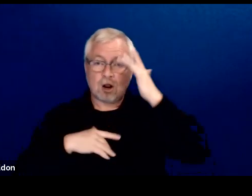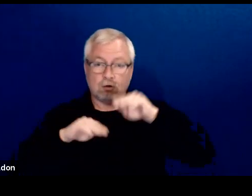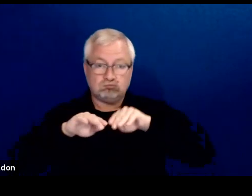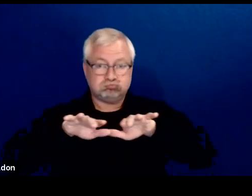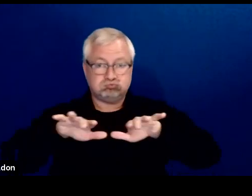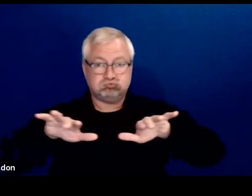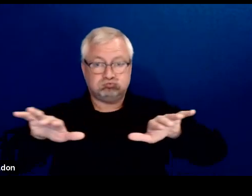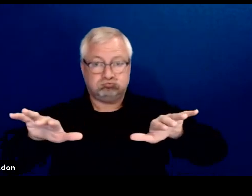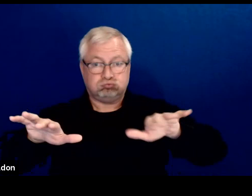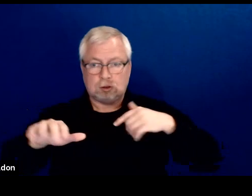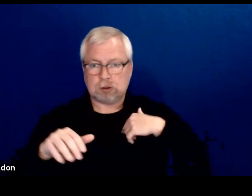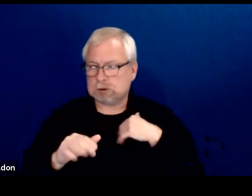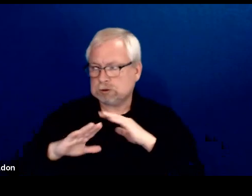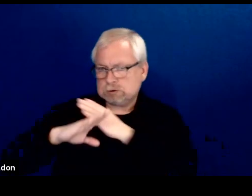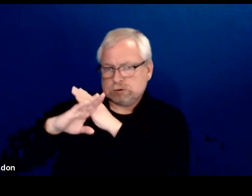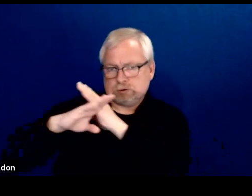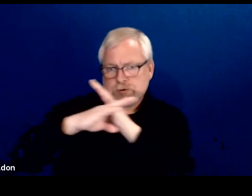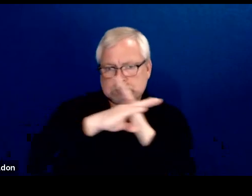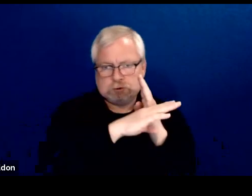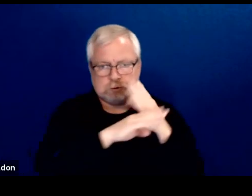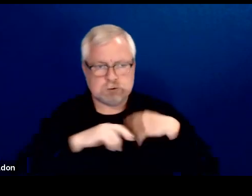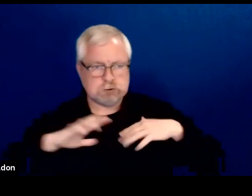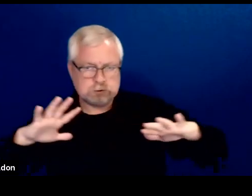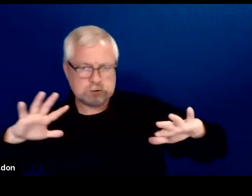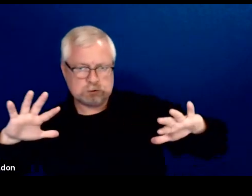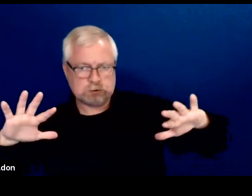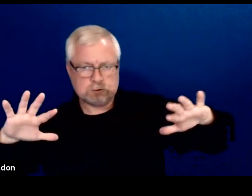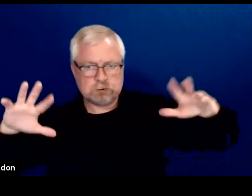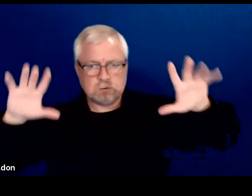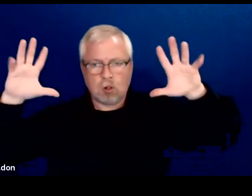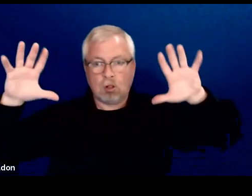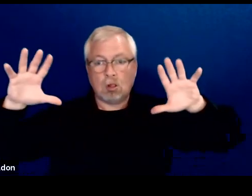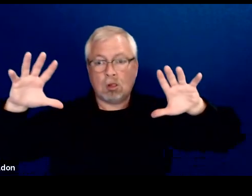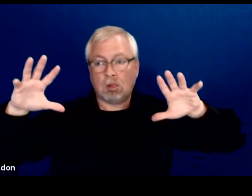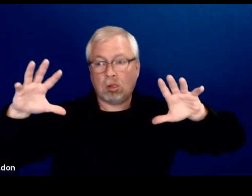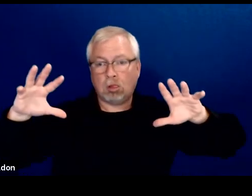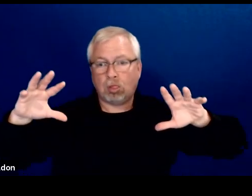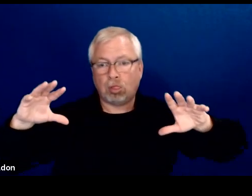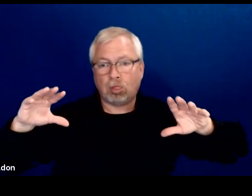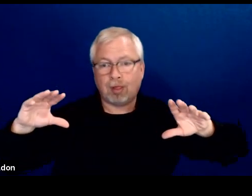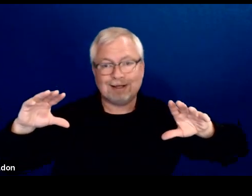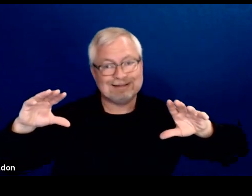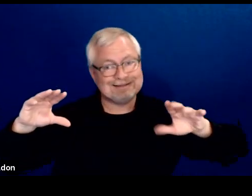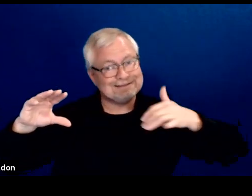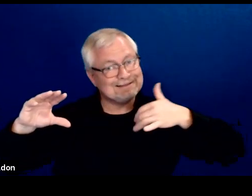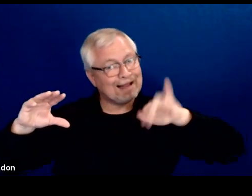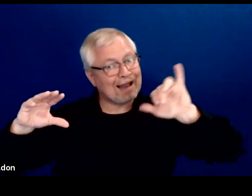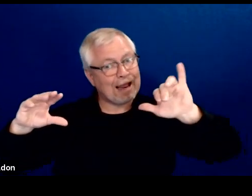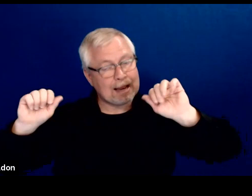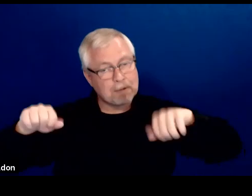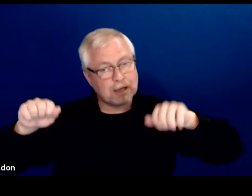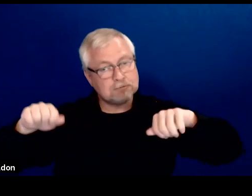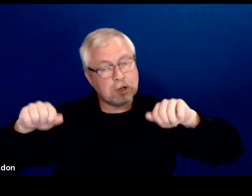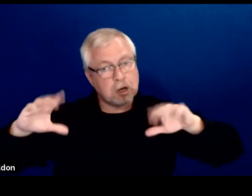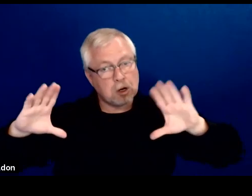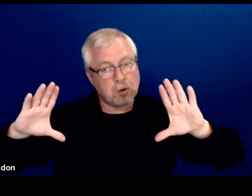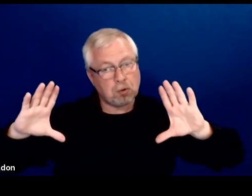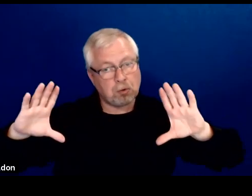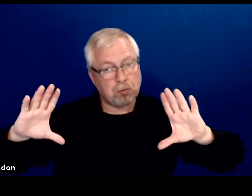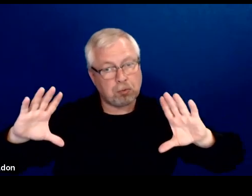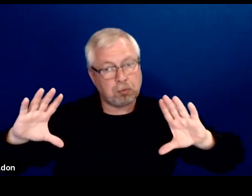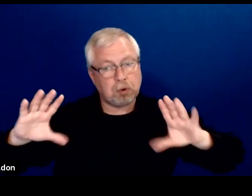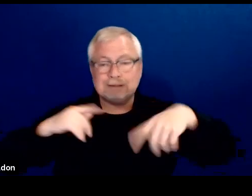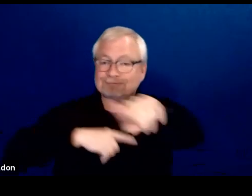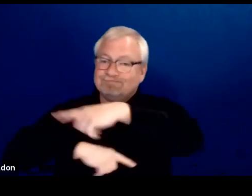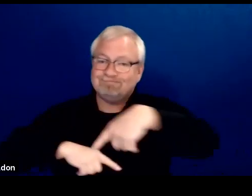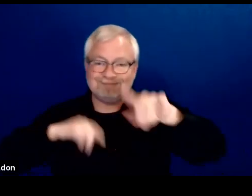time that it is still entirely possible. And I think with the work I'm asking you to do is for us to avoid the